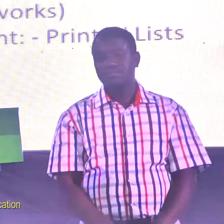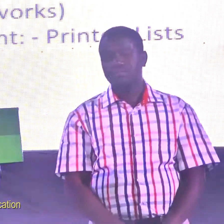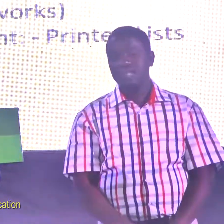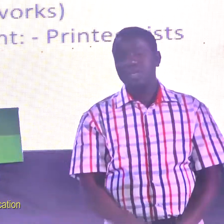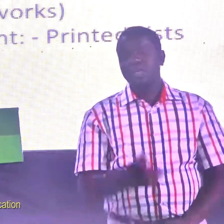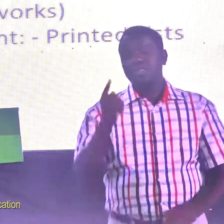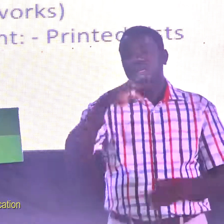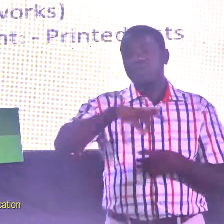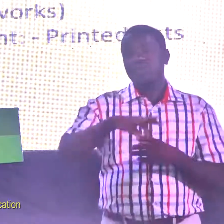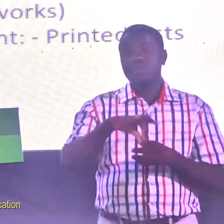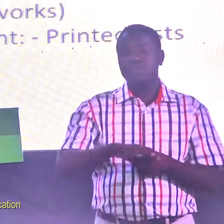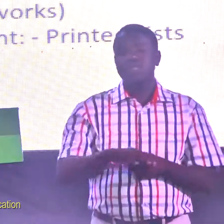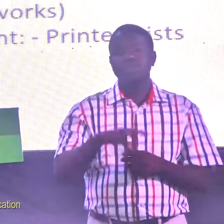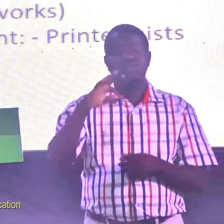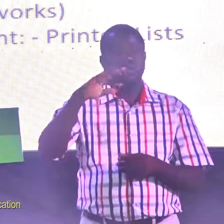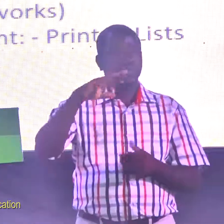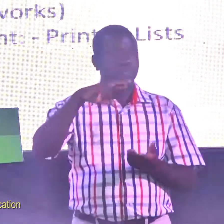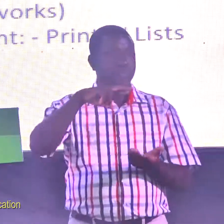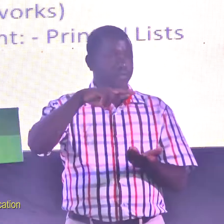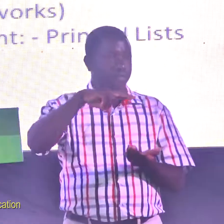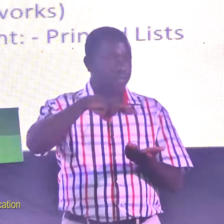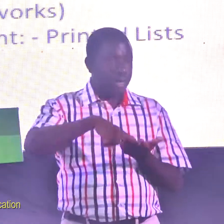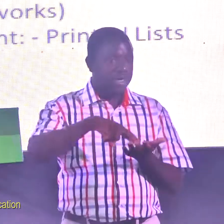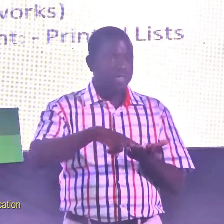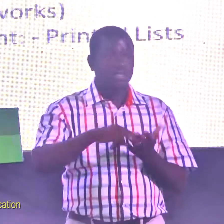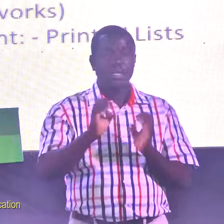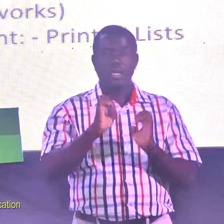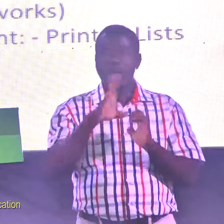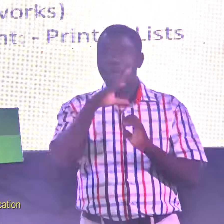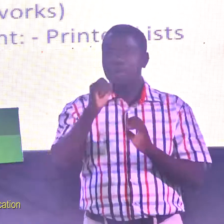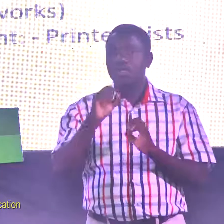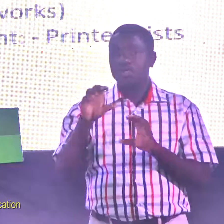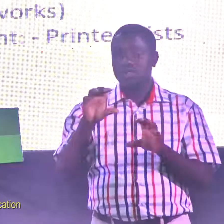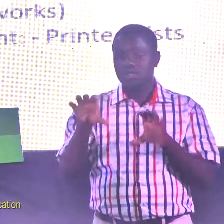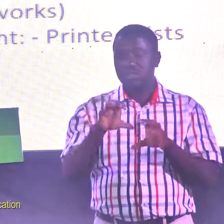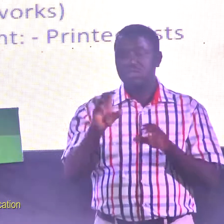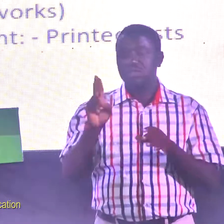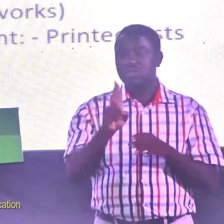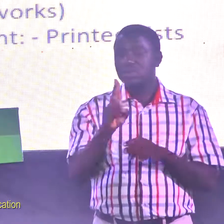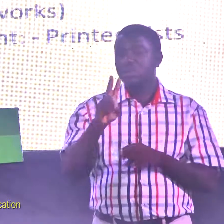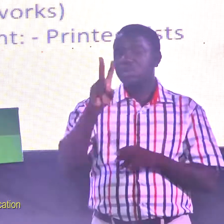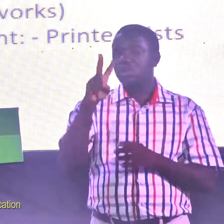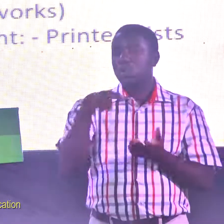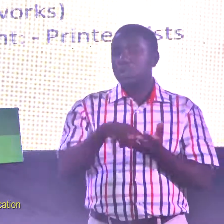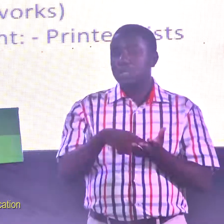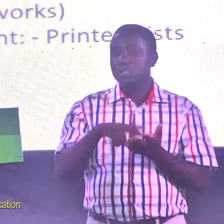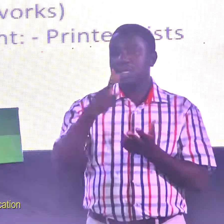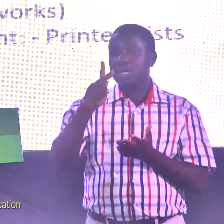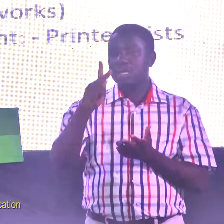The voter registration exercise was done using 2,000 kits, which covered the